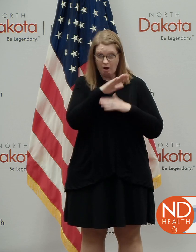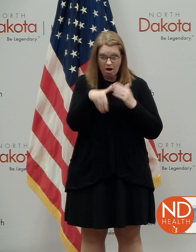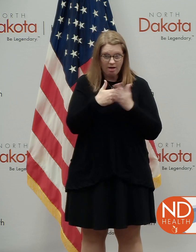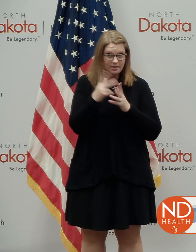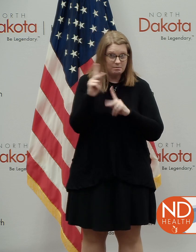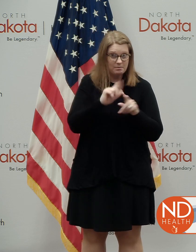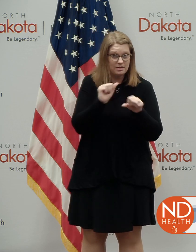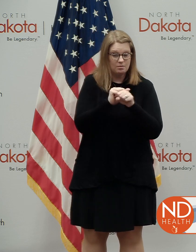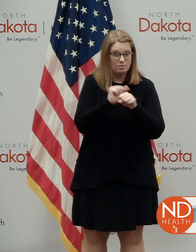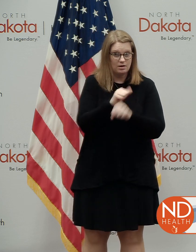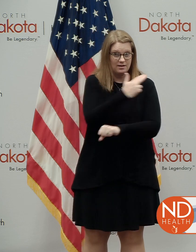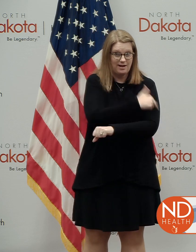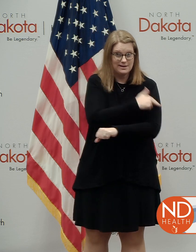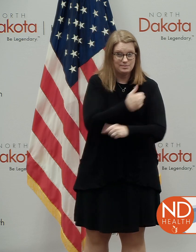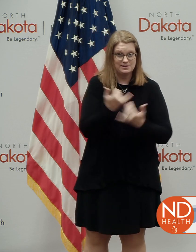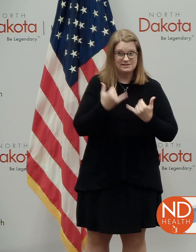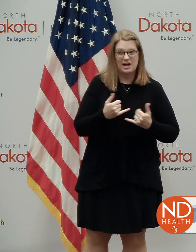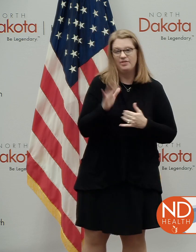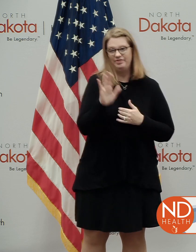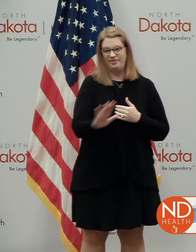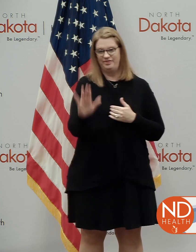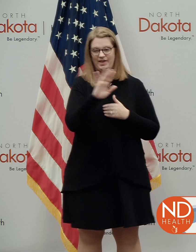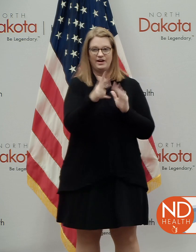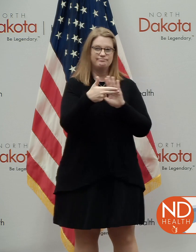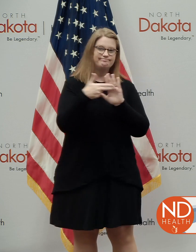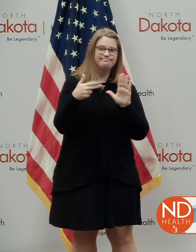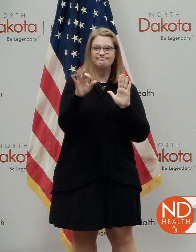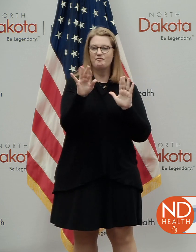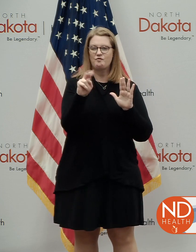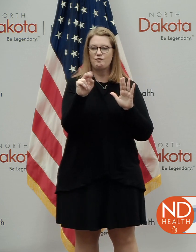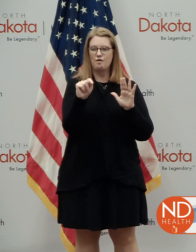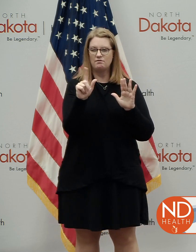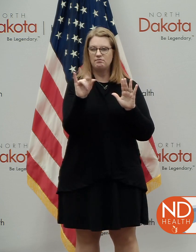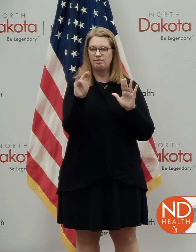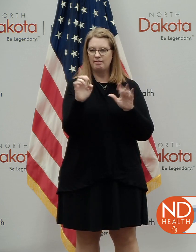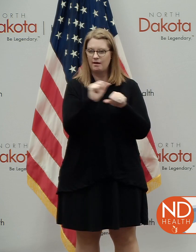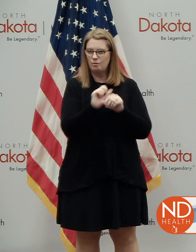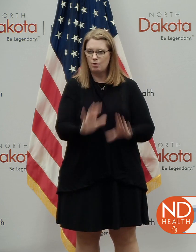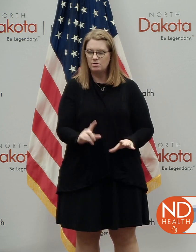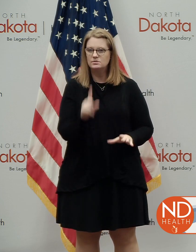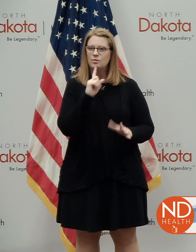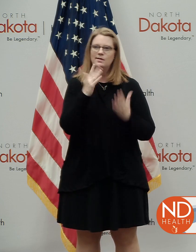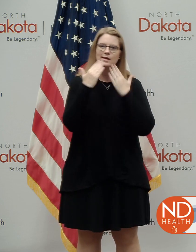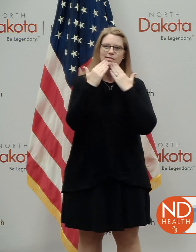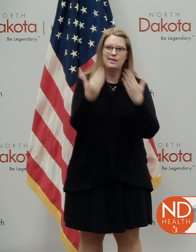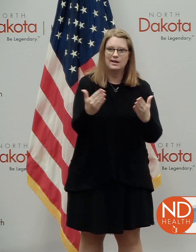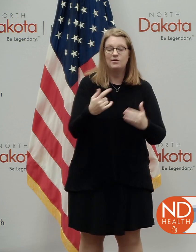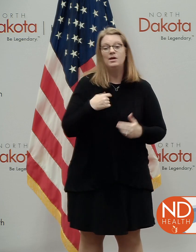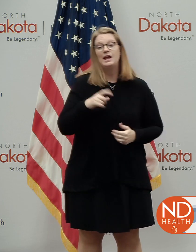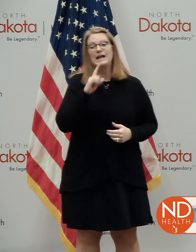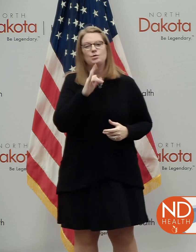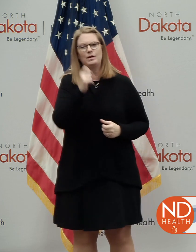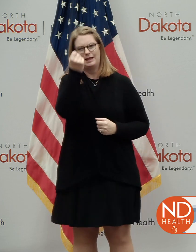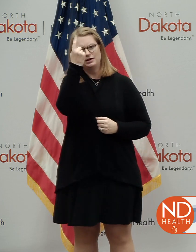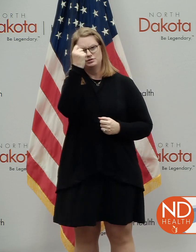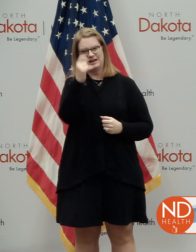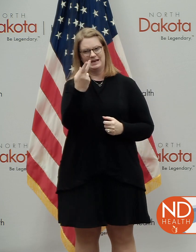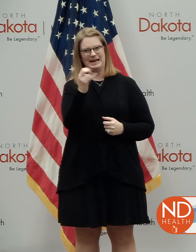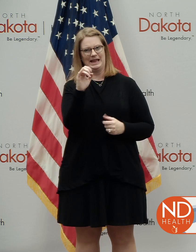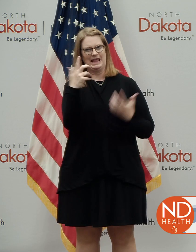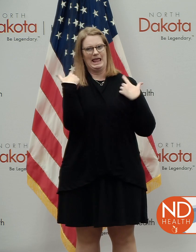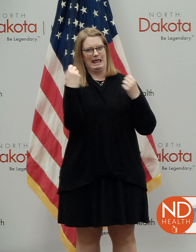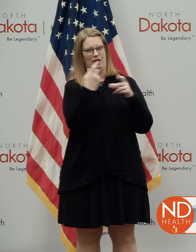staff. And I think it's important that each of us to really understand healthcare heroes. I was speaking